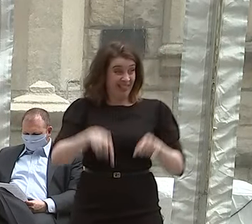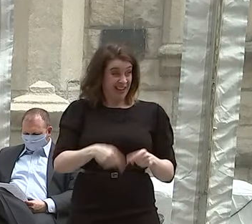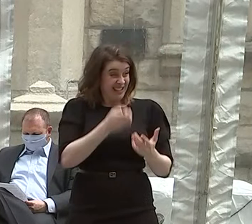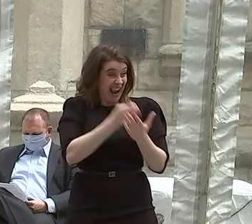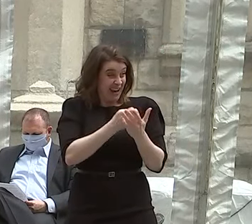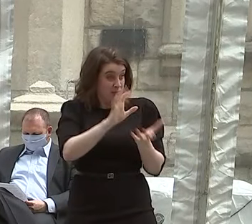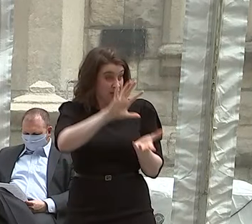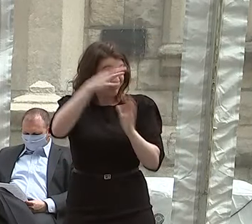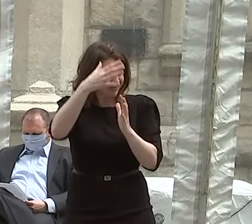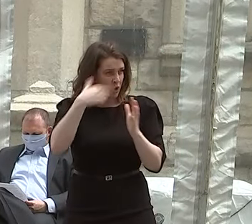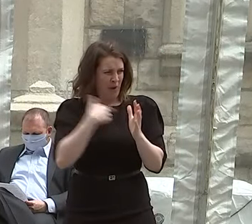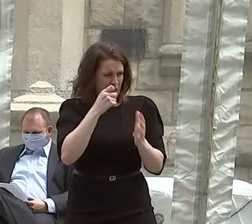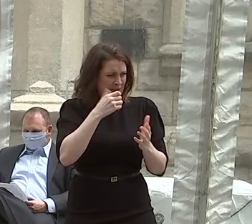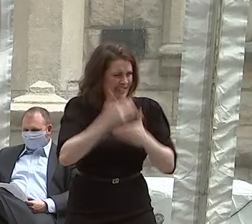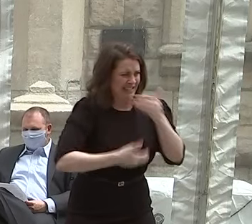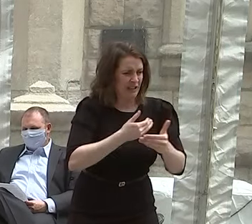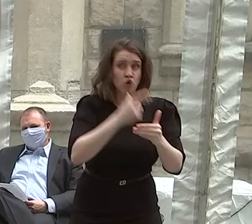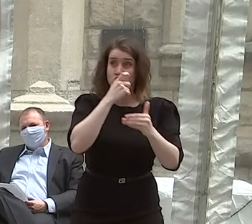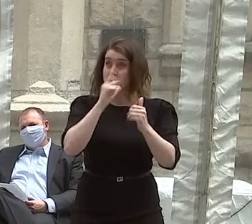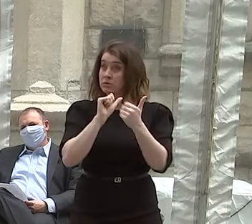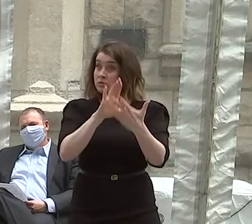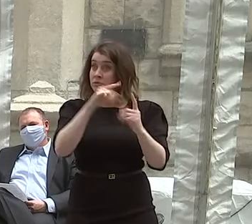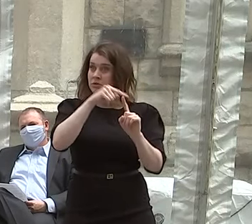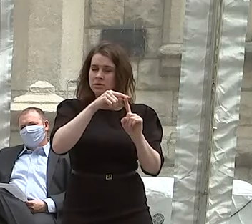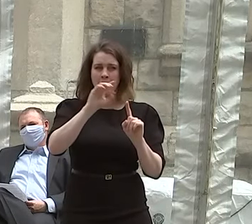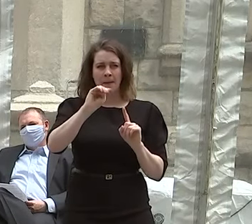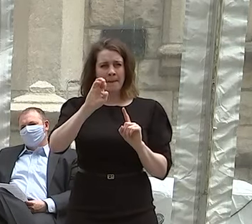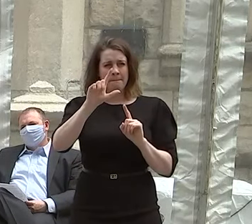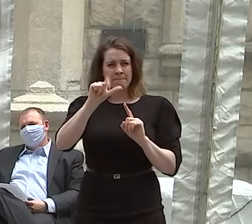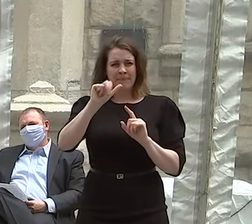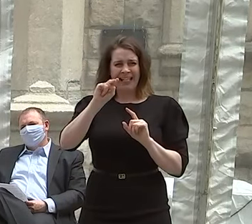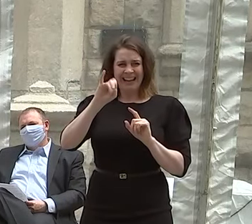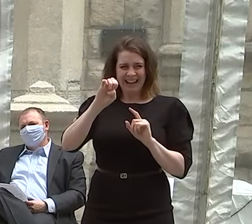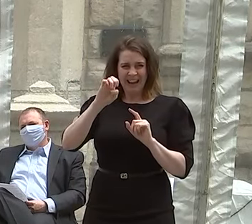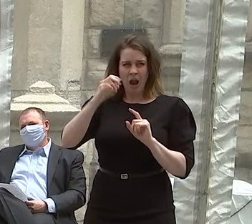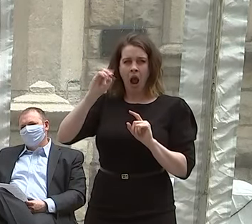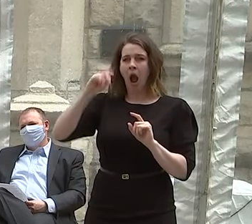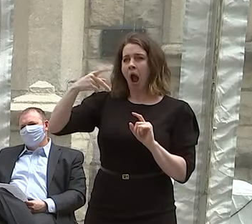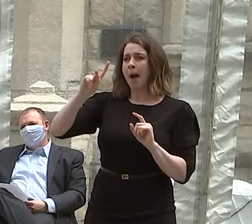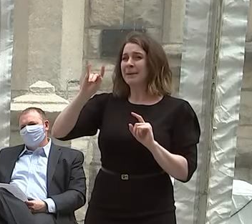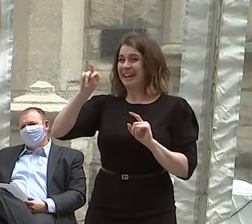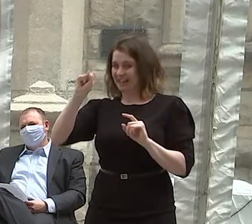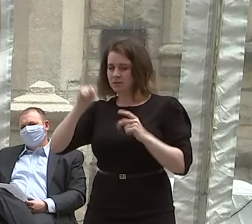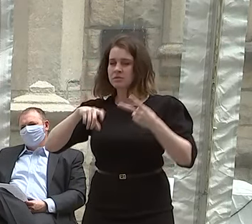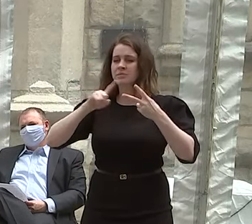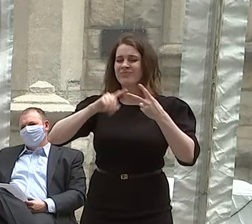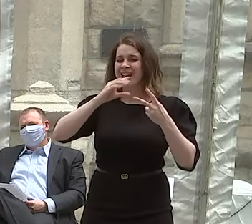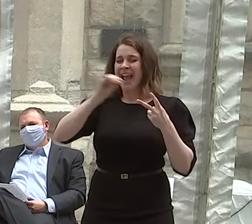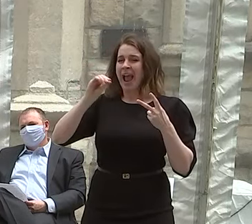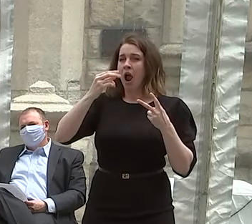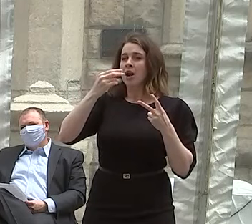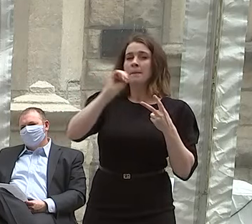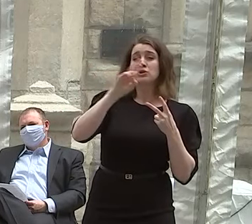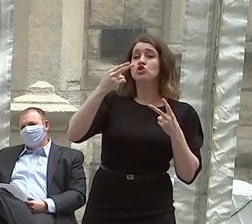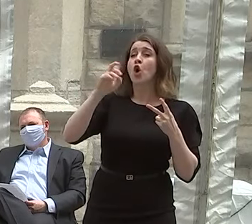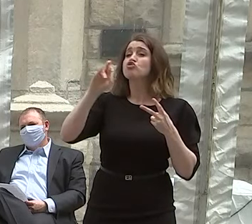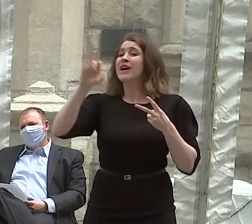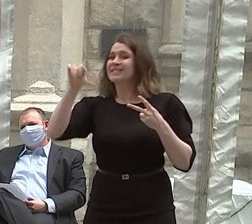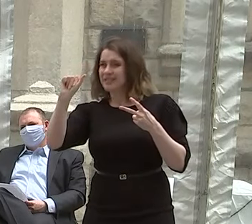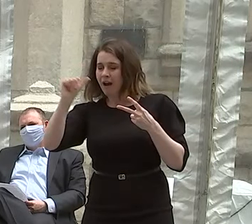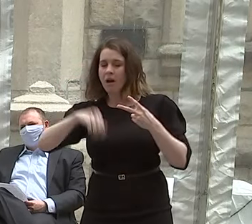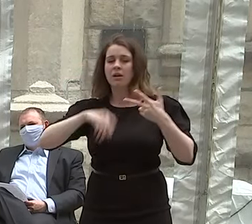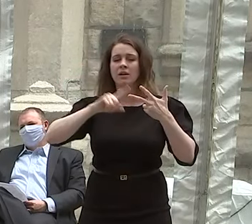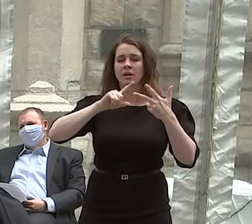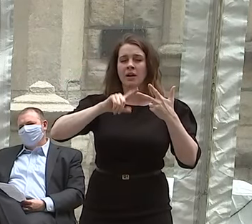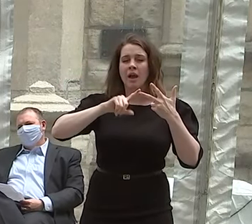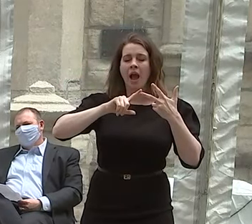by Melody Hobson of Ariel Investments, Roberto Herencia of Byline Bank, Bob Ryder of the